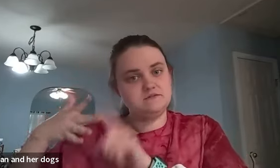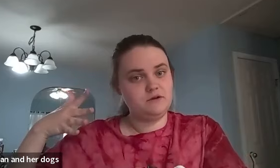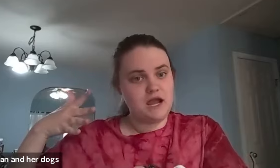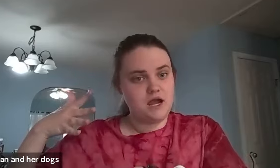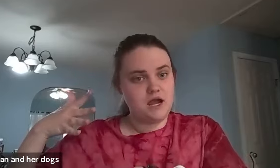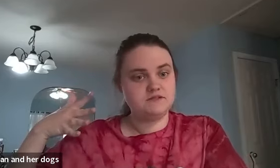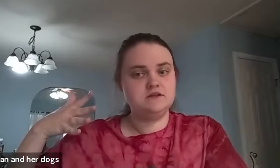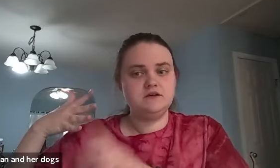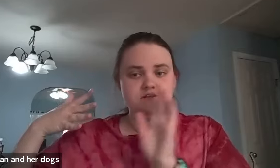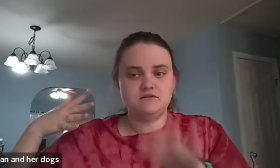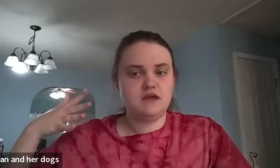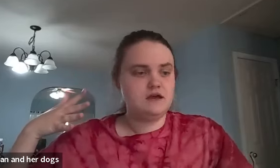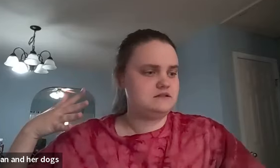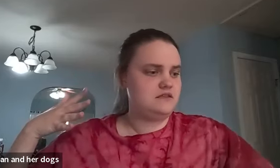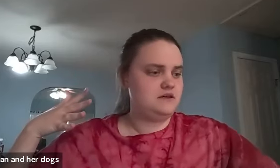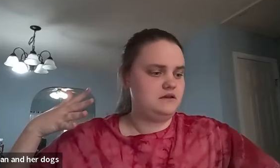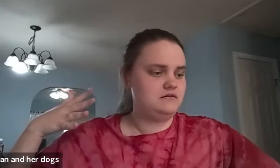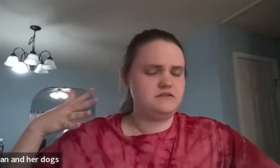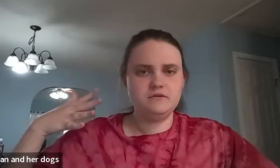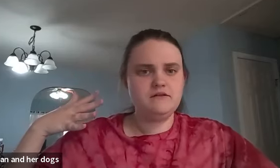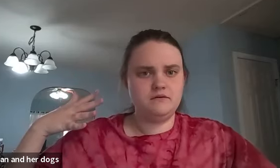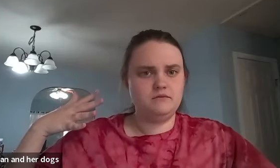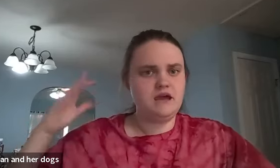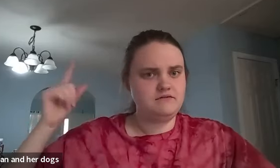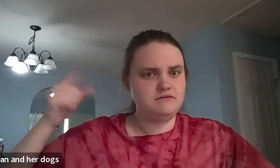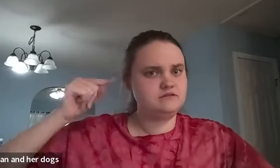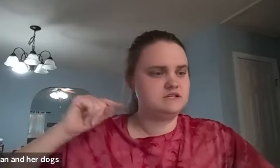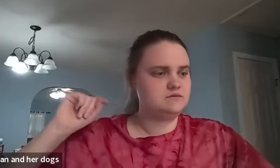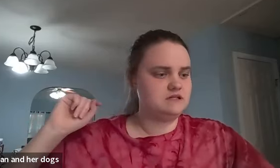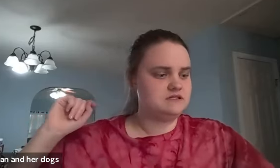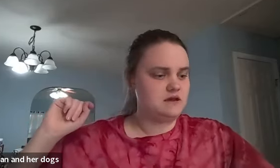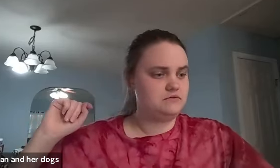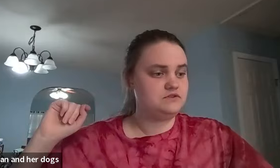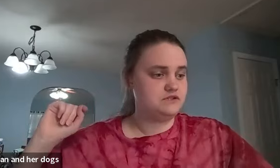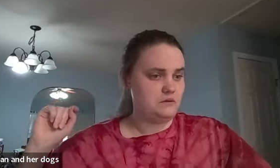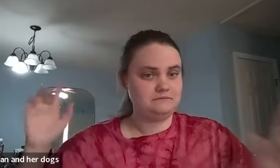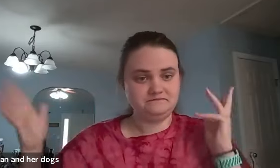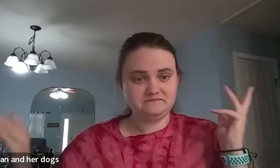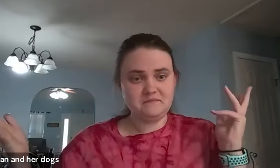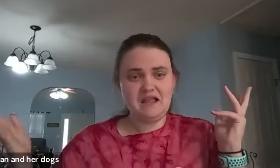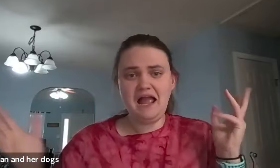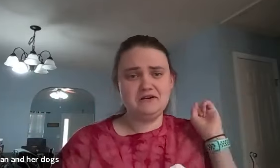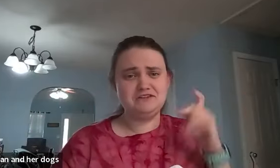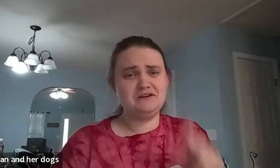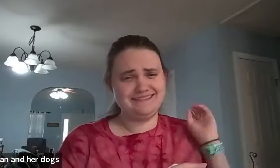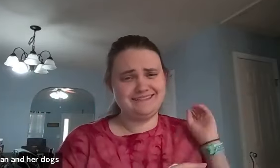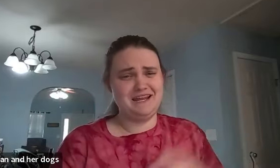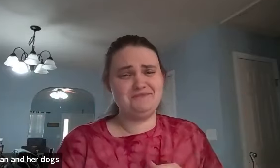different apps. So that I think we have a resource list we can send out. So I know, sorry, Miss Katie, I'm giving you